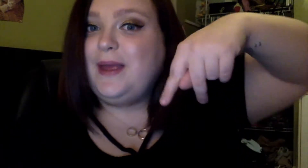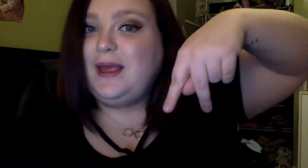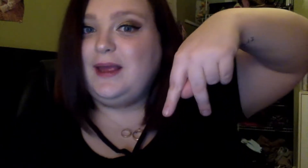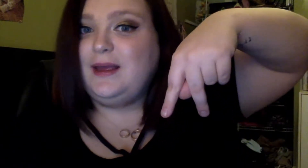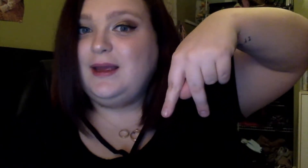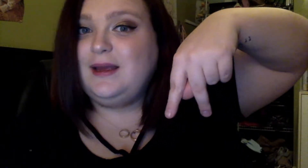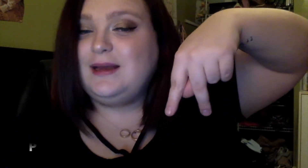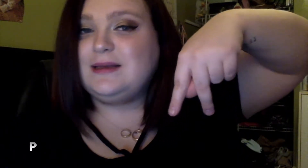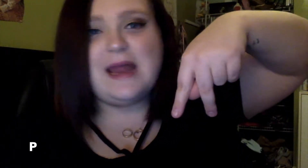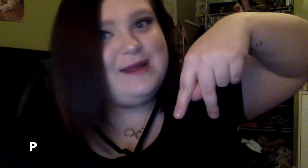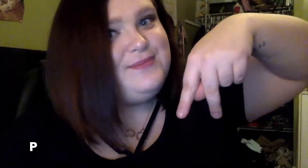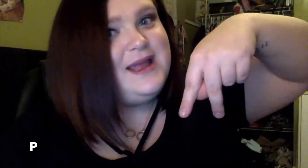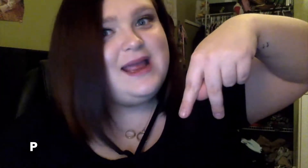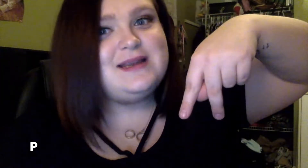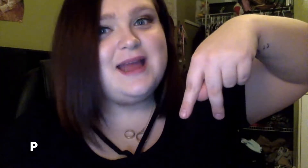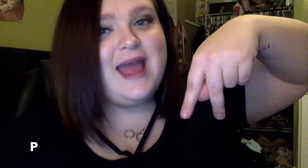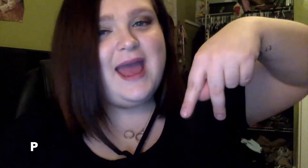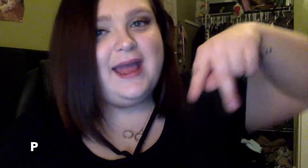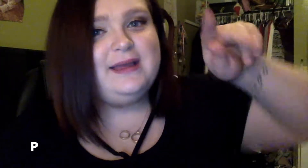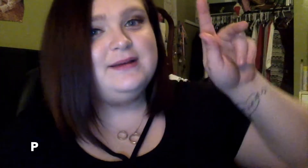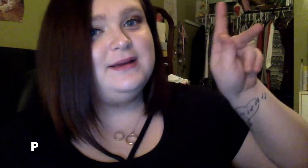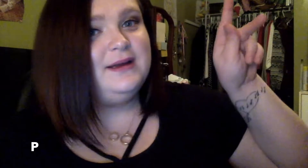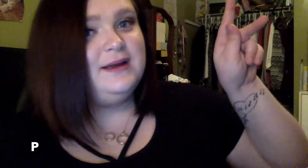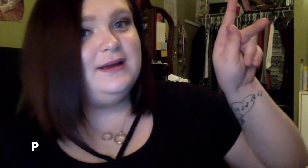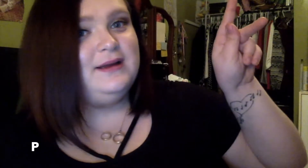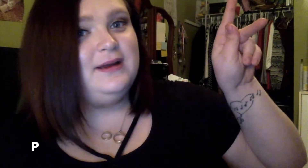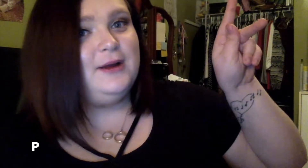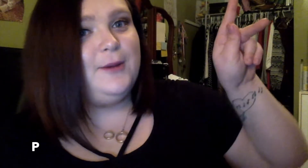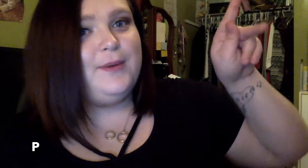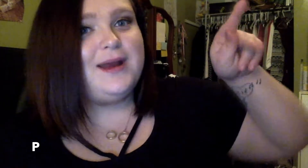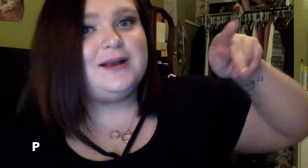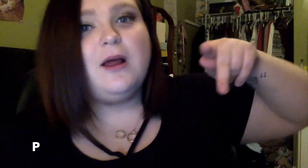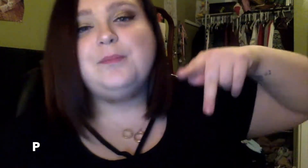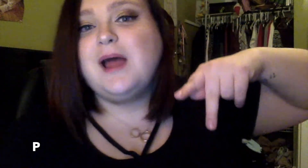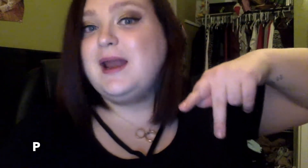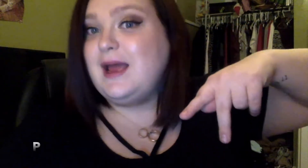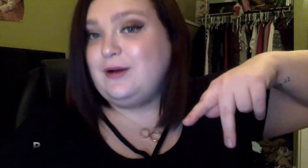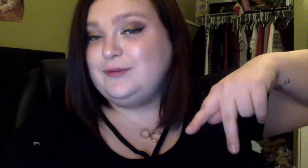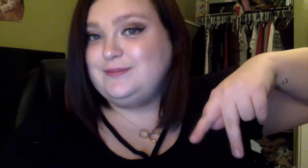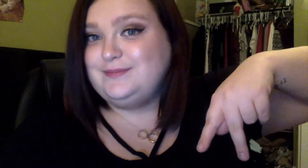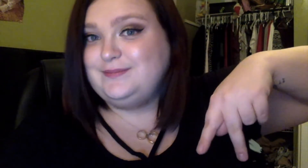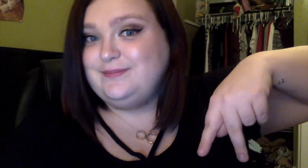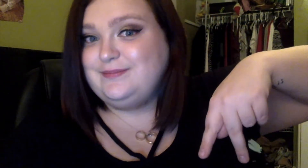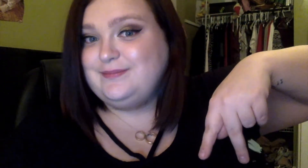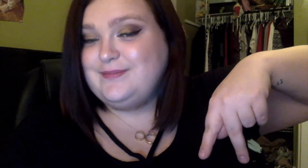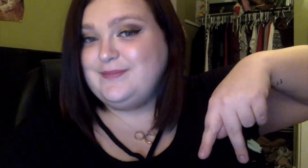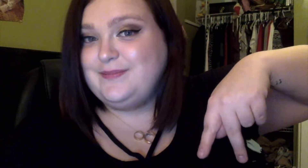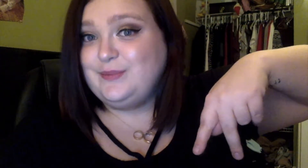P. It's the same thing as the K, but it's upside down.